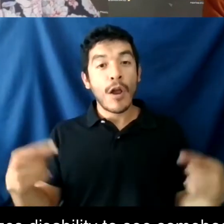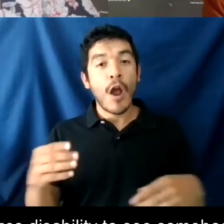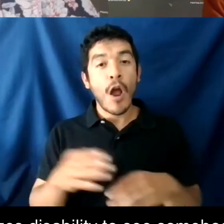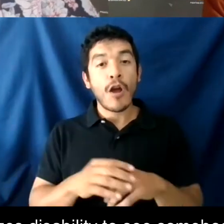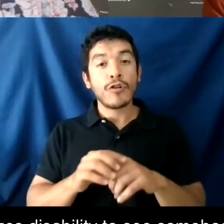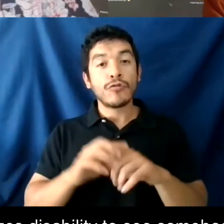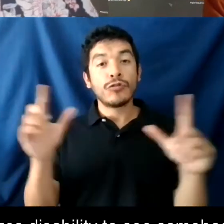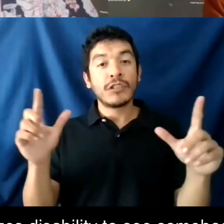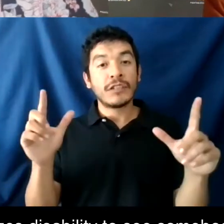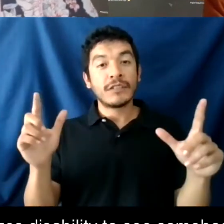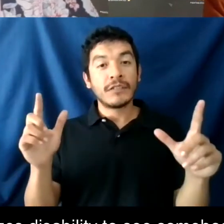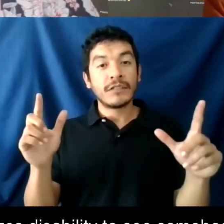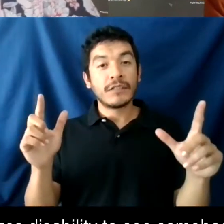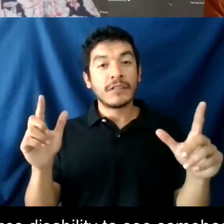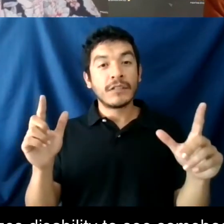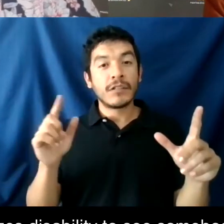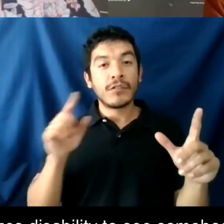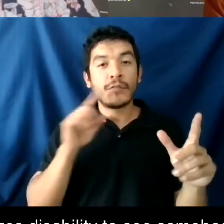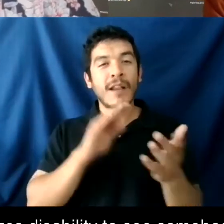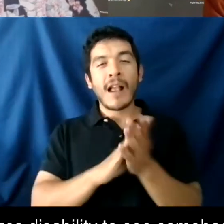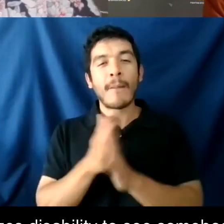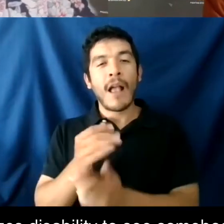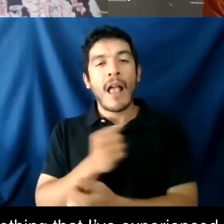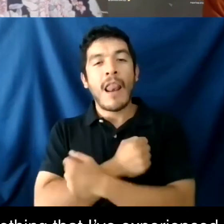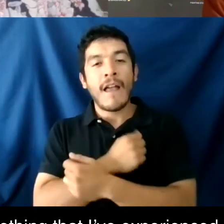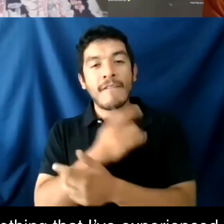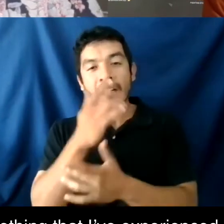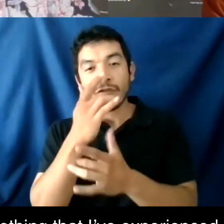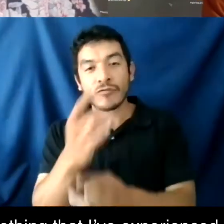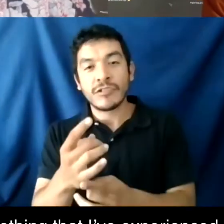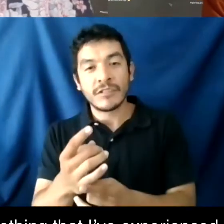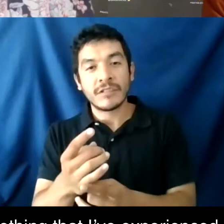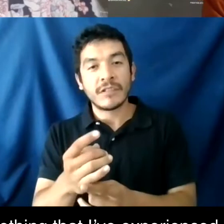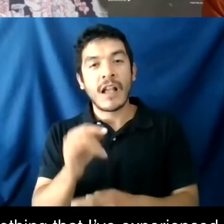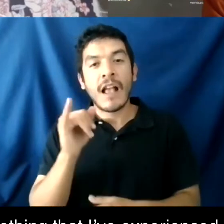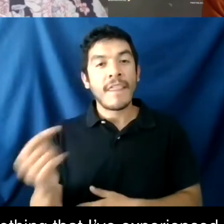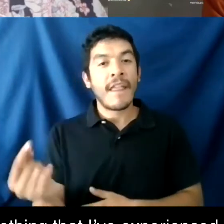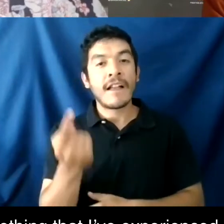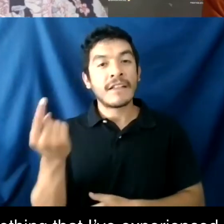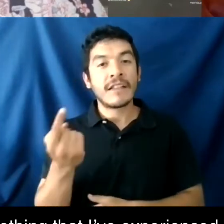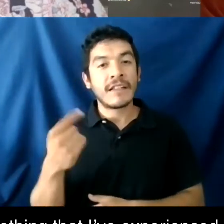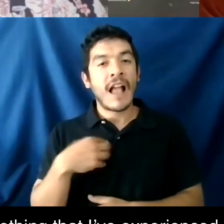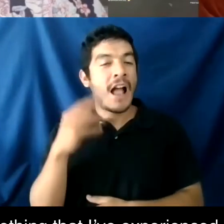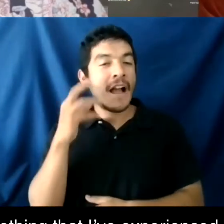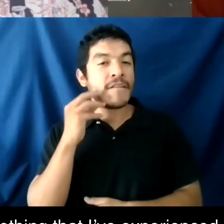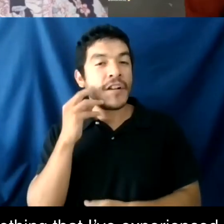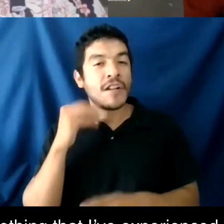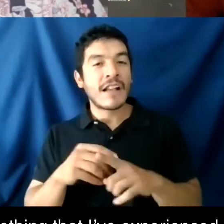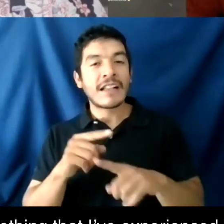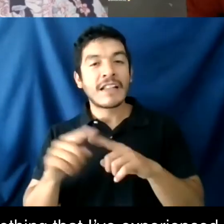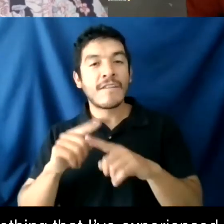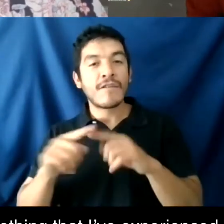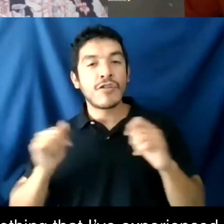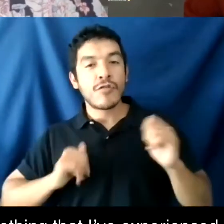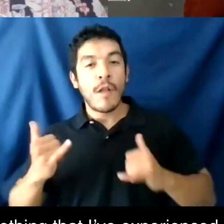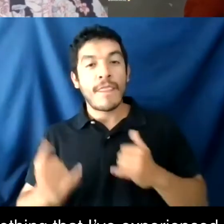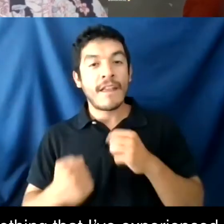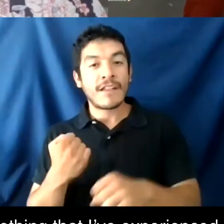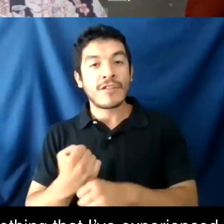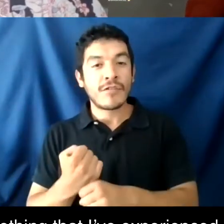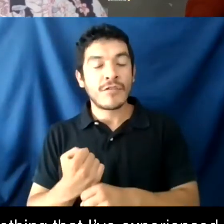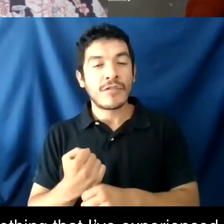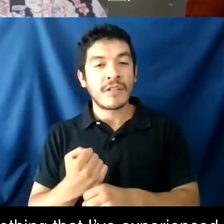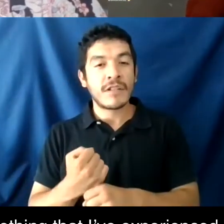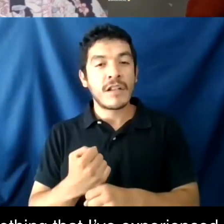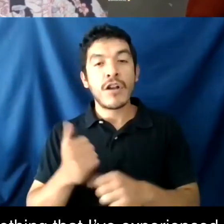screen being a love interest. That's something that I've experienced in multiple shows this year, that I've seen like